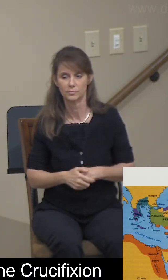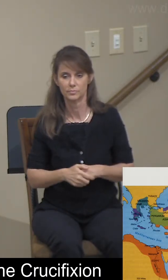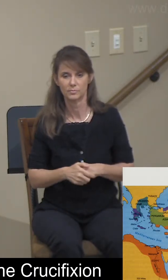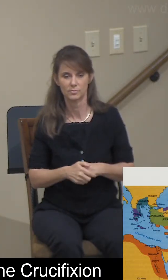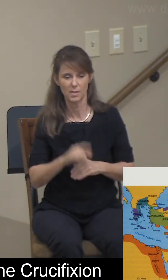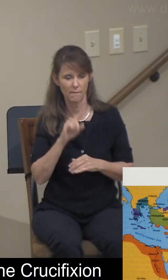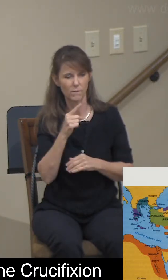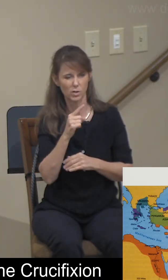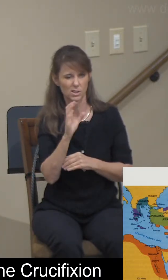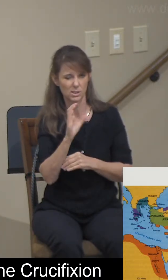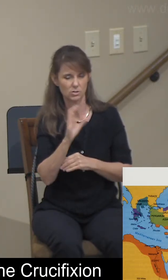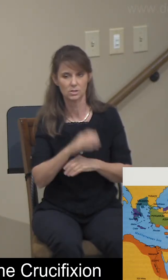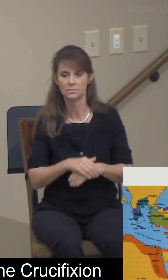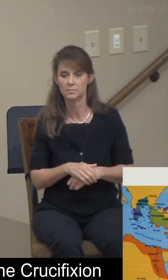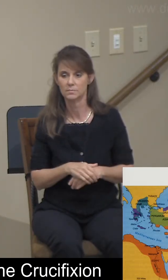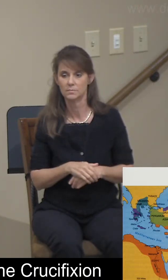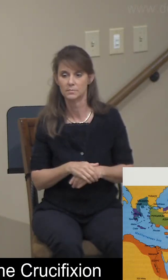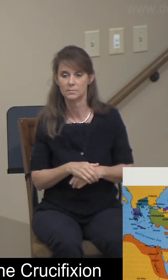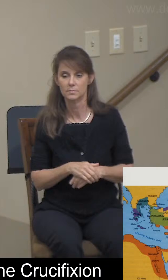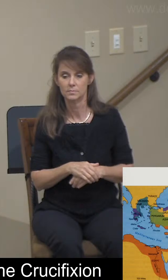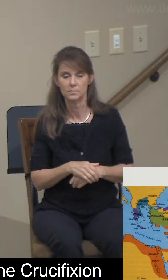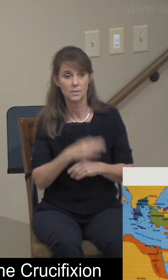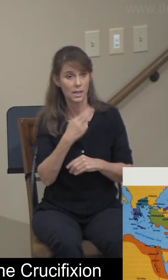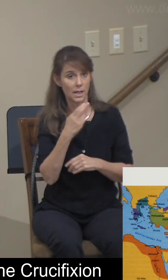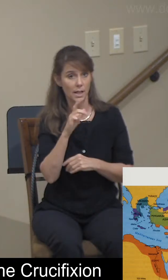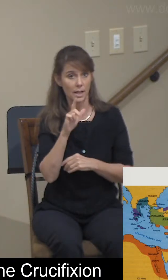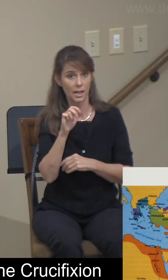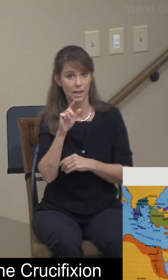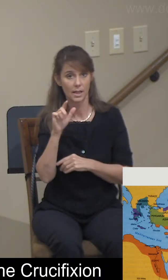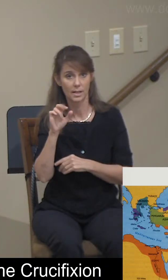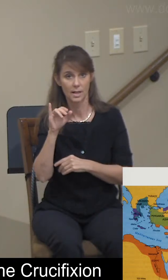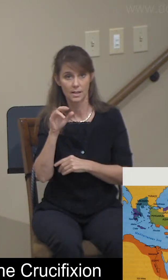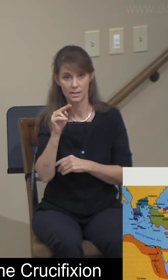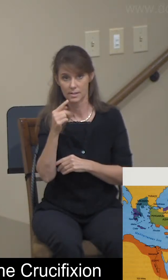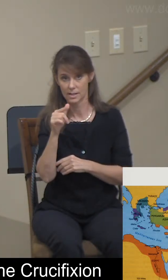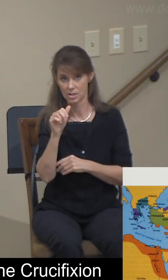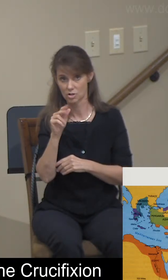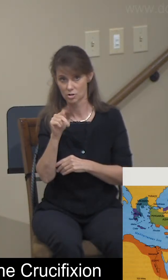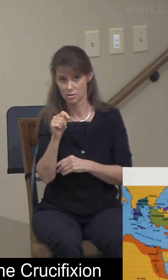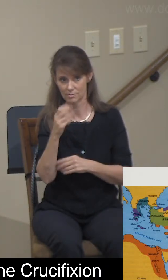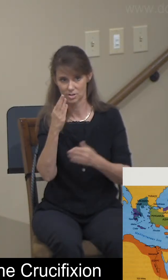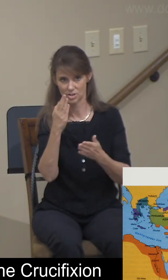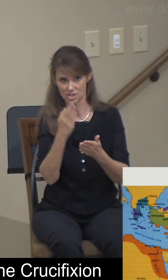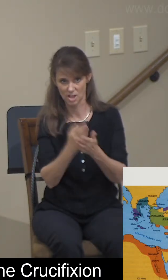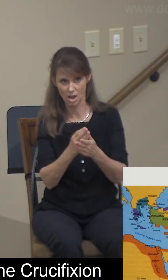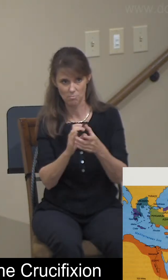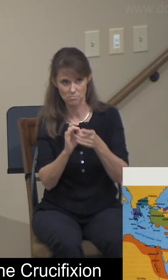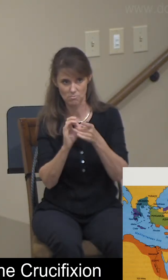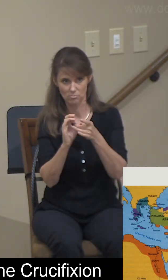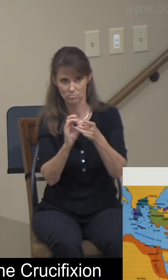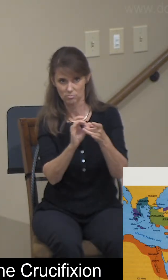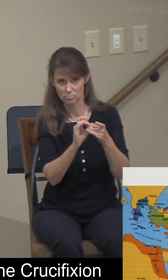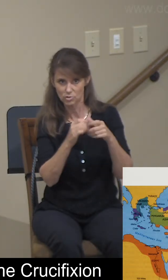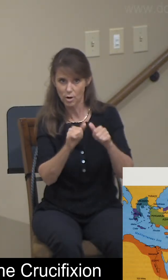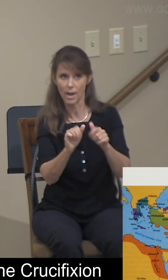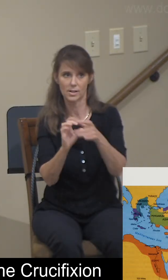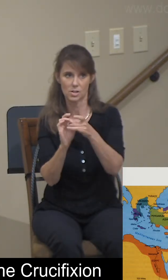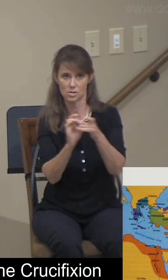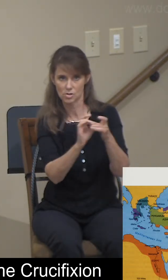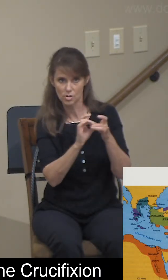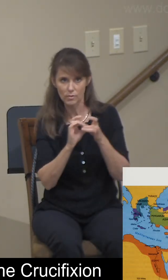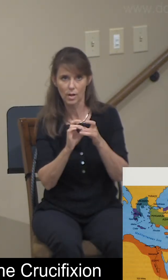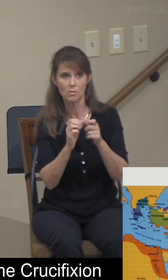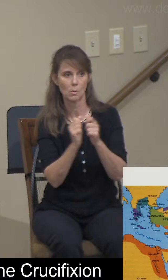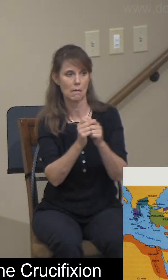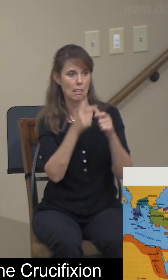Now, understand, though, that Hellenization does not cease its attempt at unification, at a unified